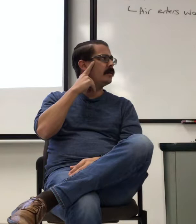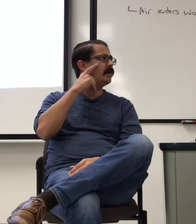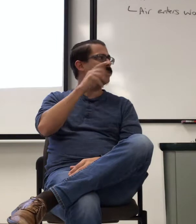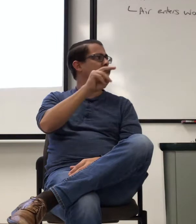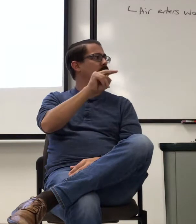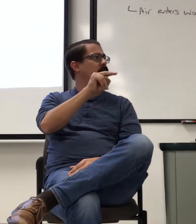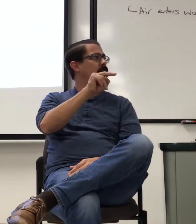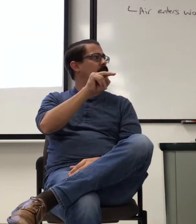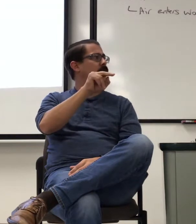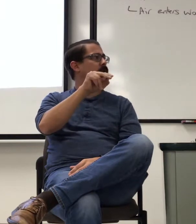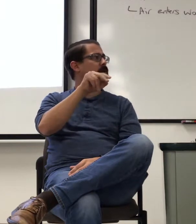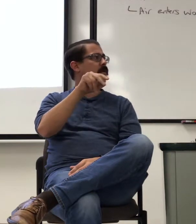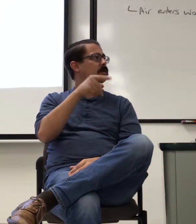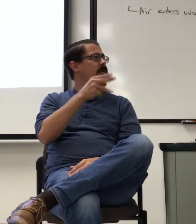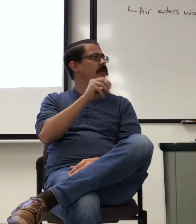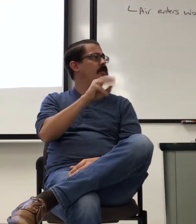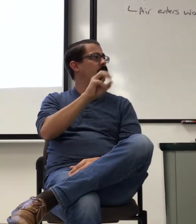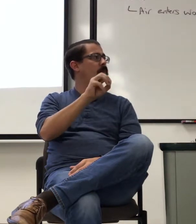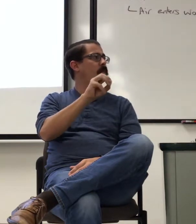air.